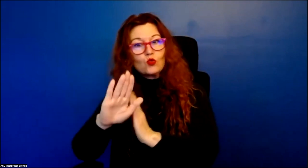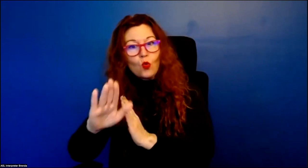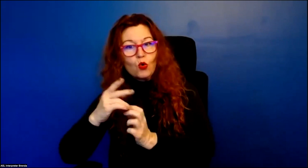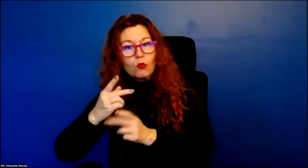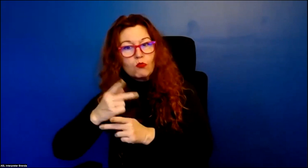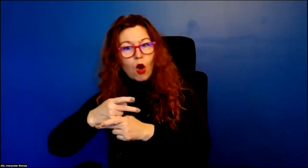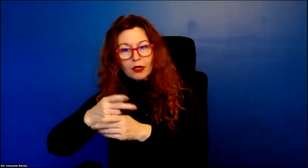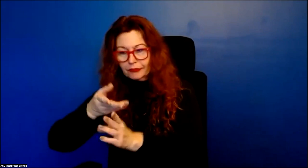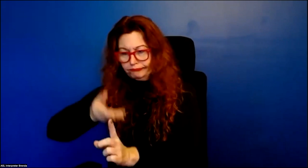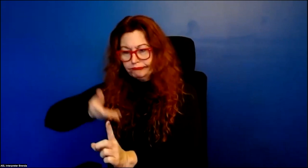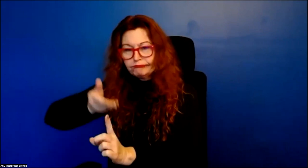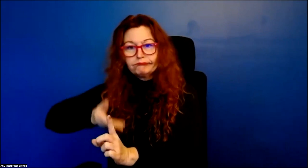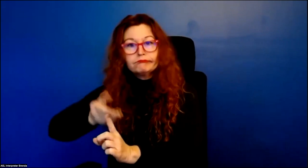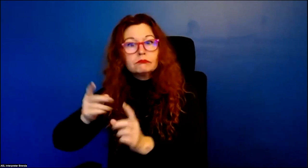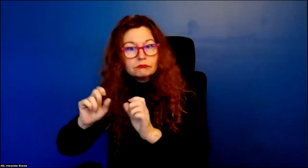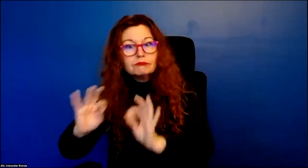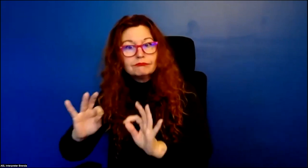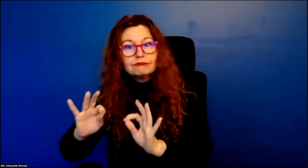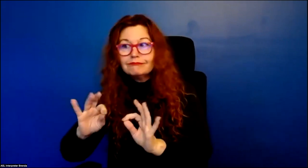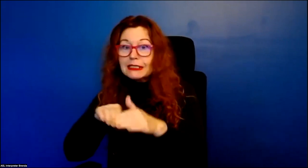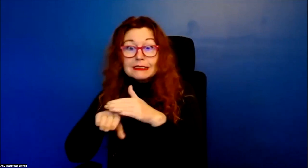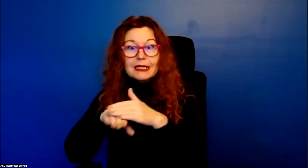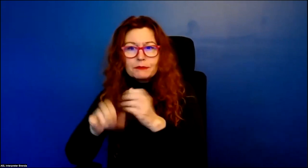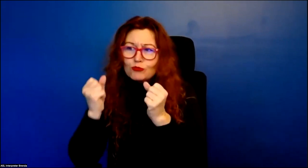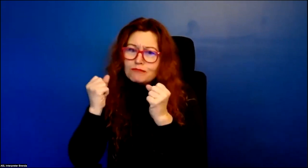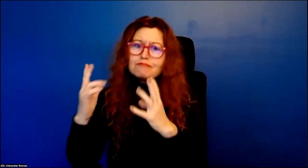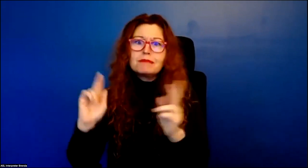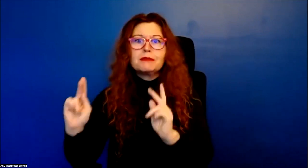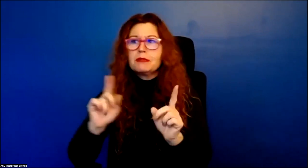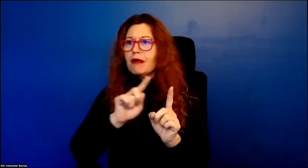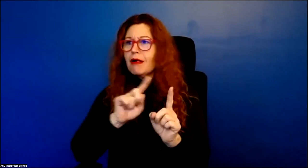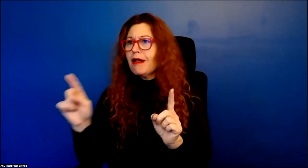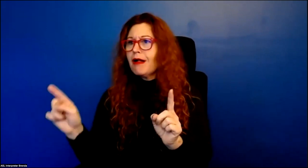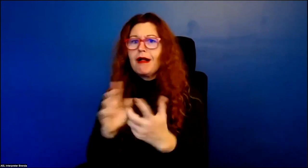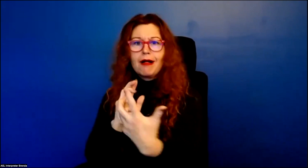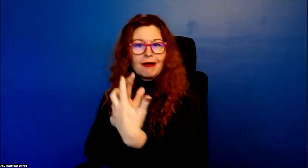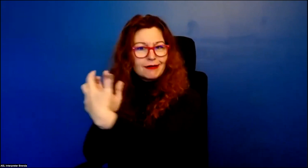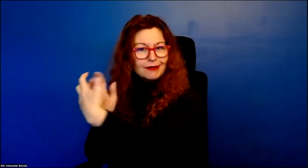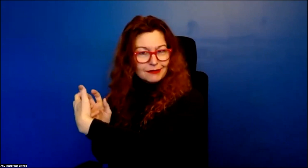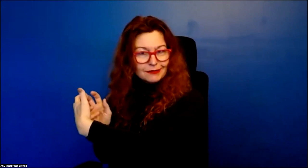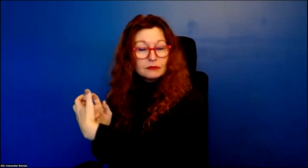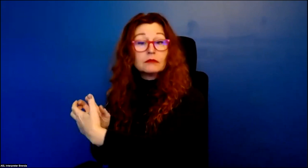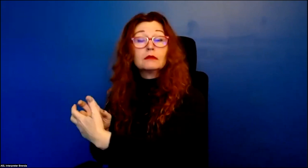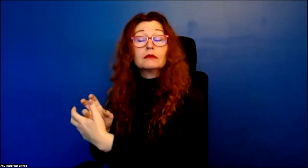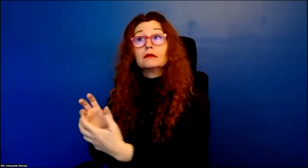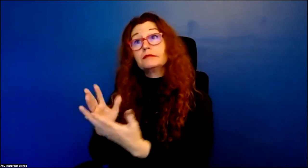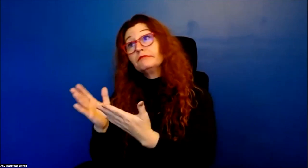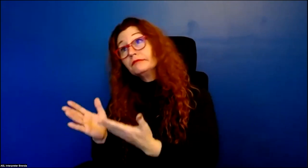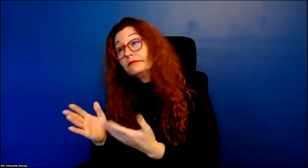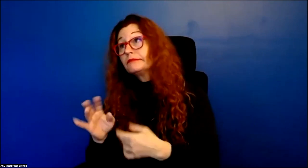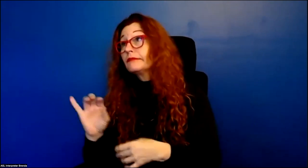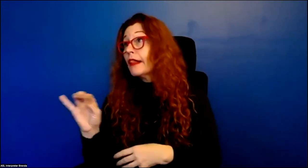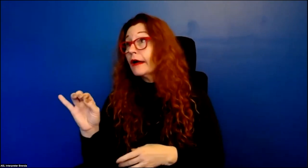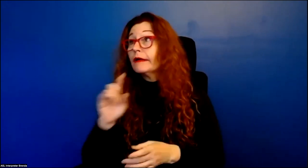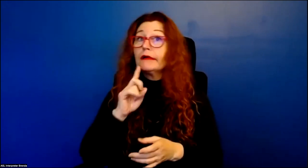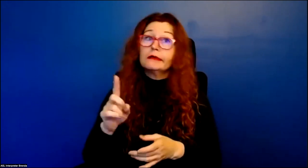audience. And in particular, you are often thinking about assistive technology. So something like a